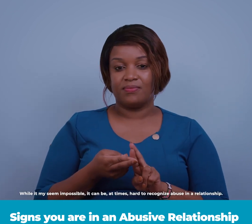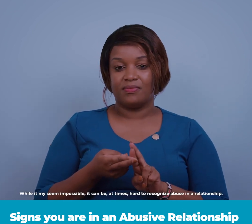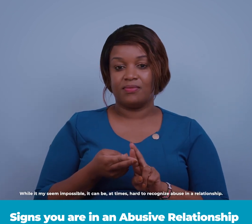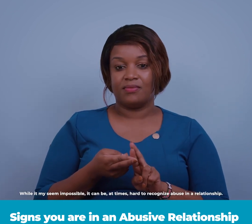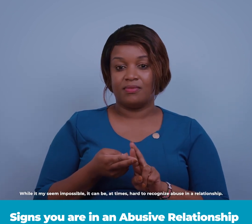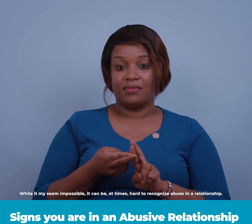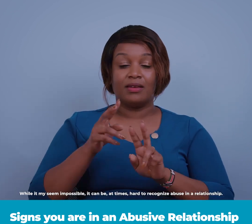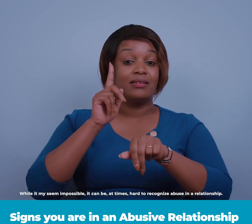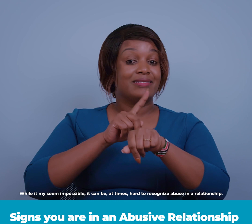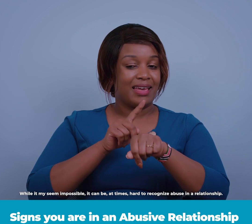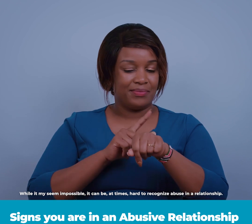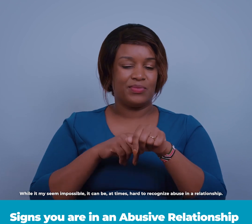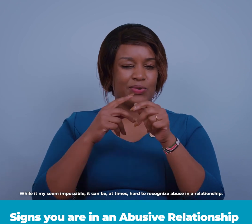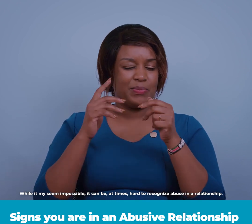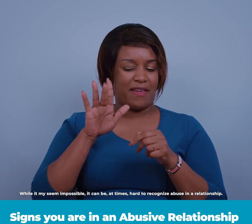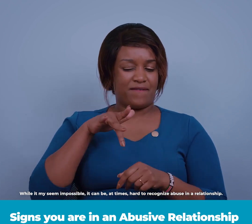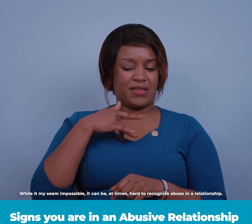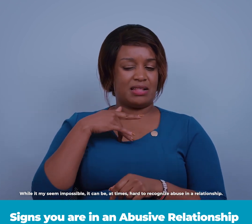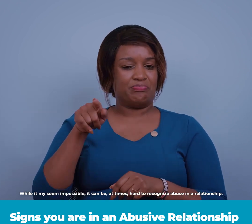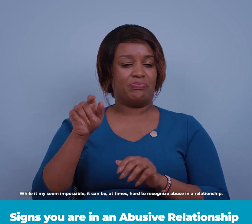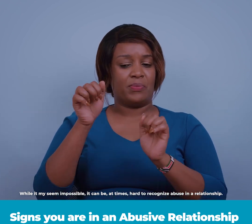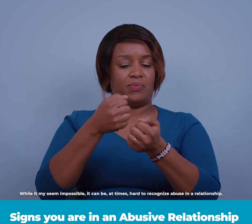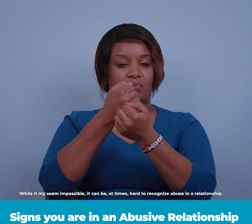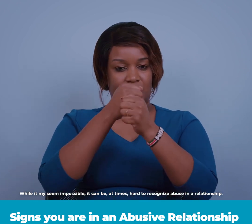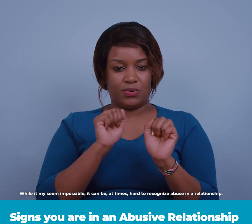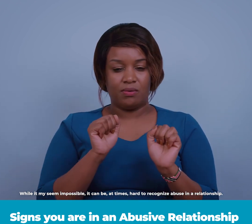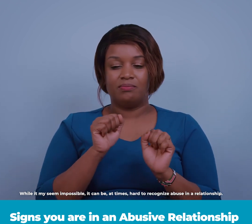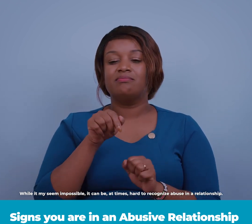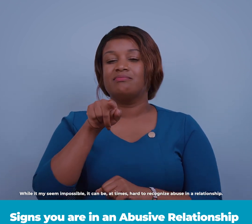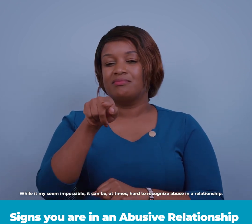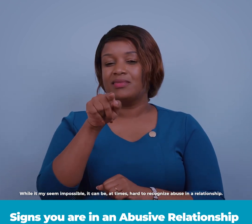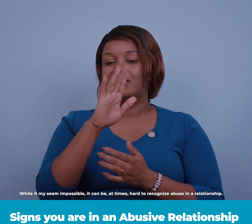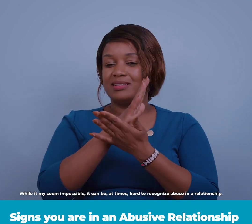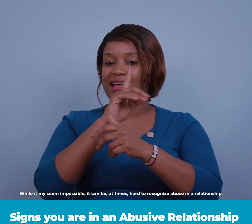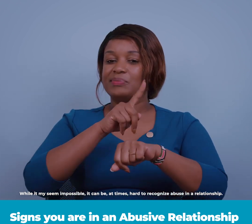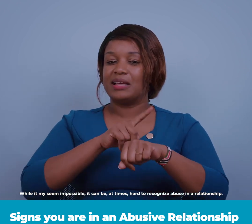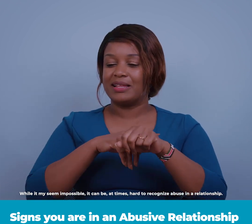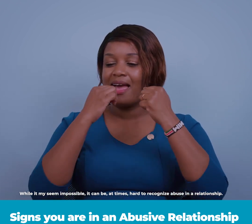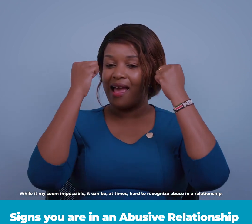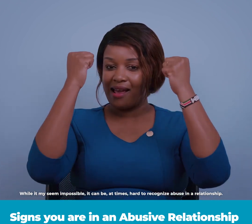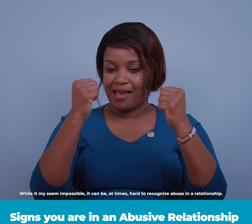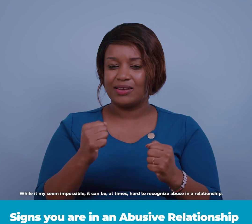While it may seem impossible, it can be, at times, hard to recognize abuse in a